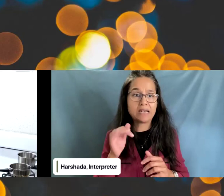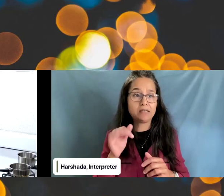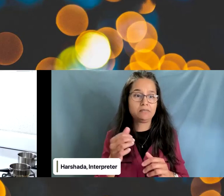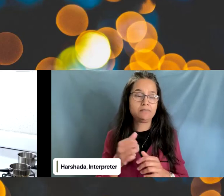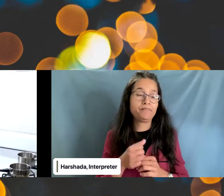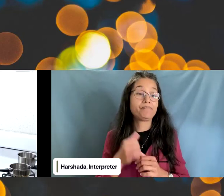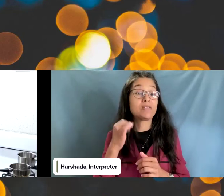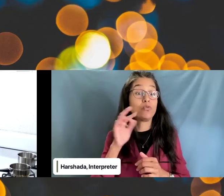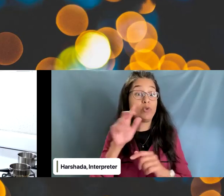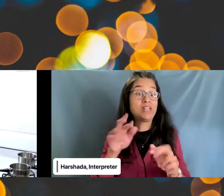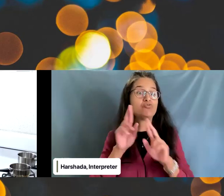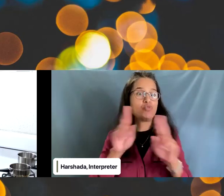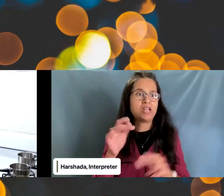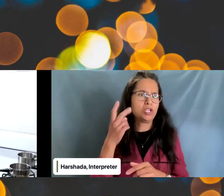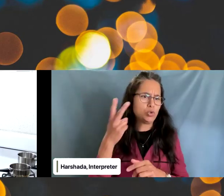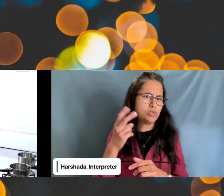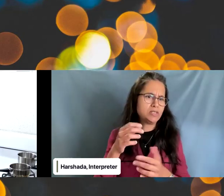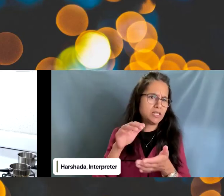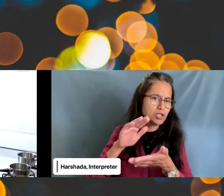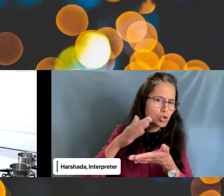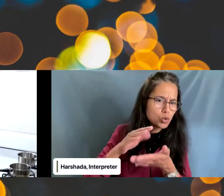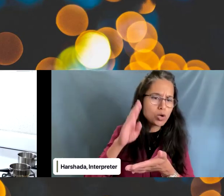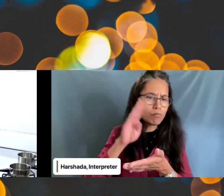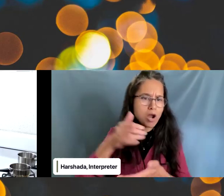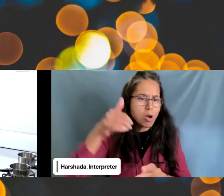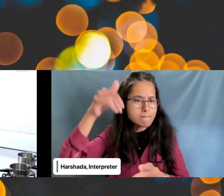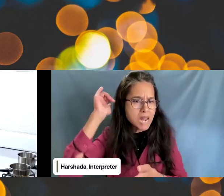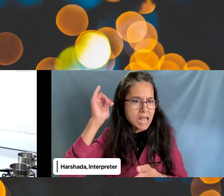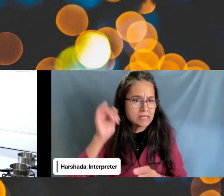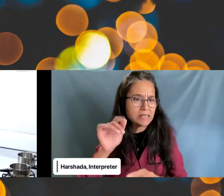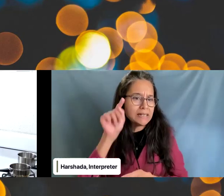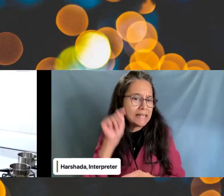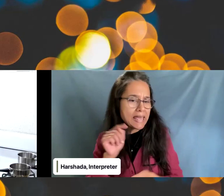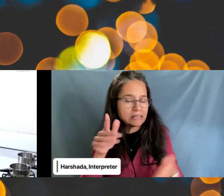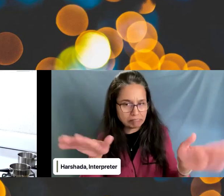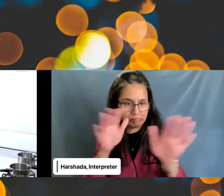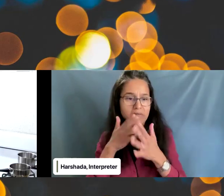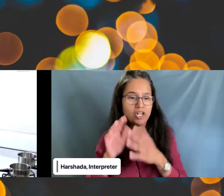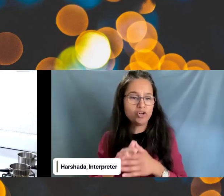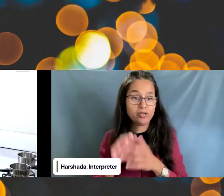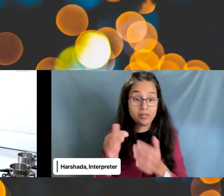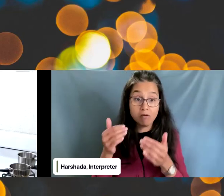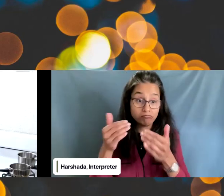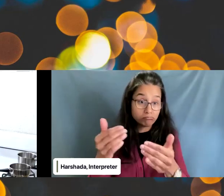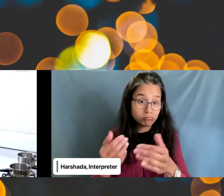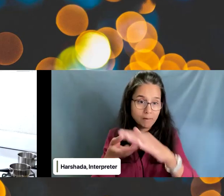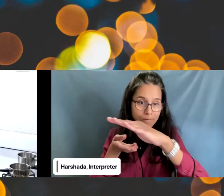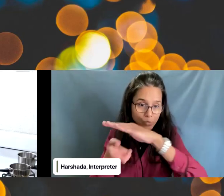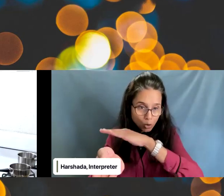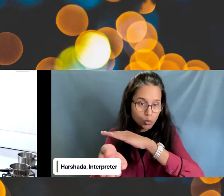blondish, almost a little tan, then it's ready to go. Okay, so 15 minutes in the oven. Here we go.